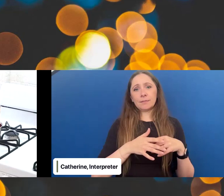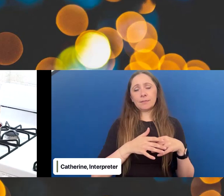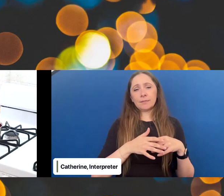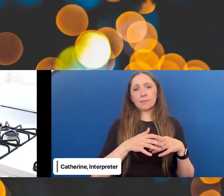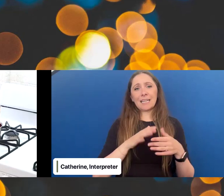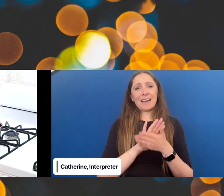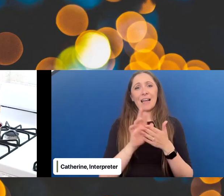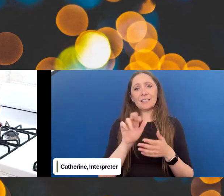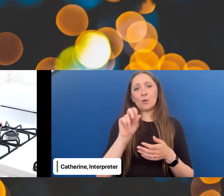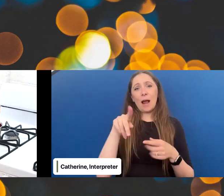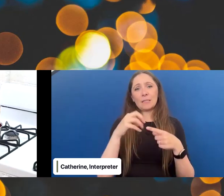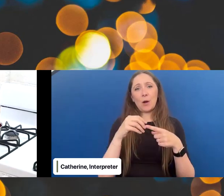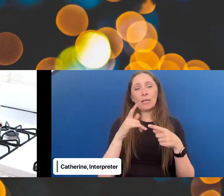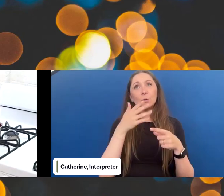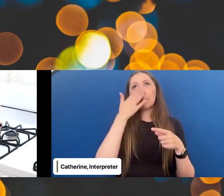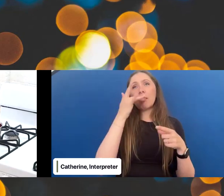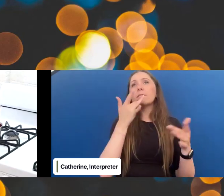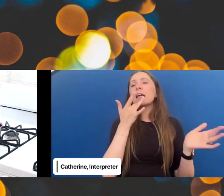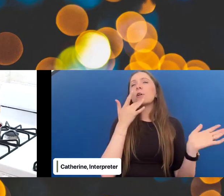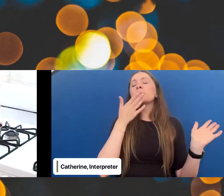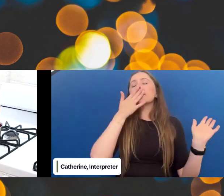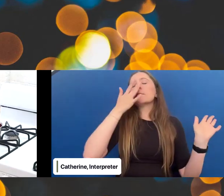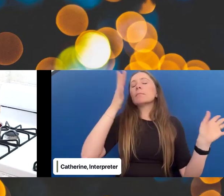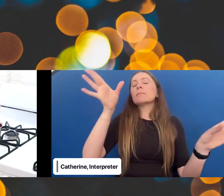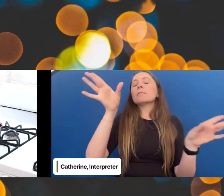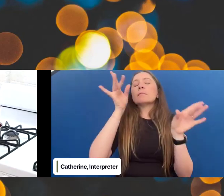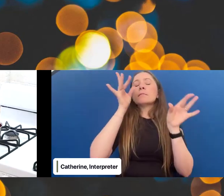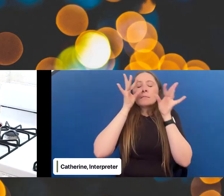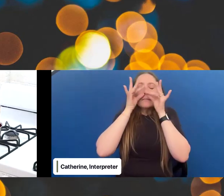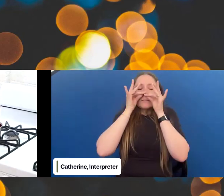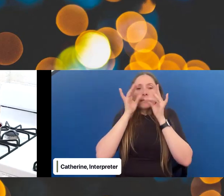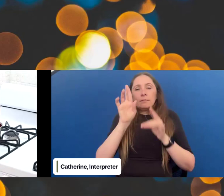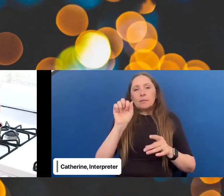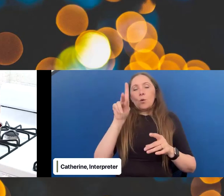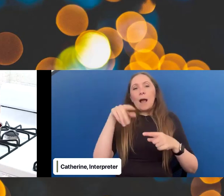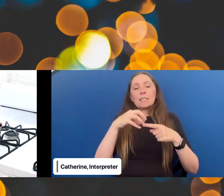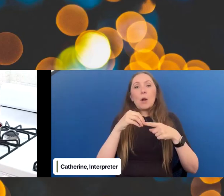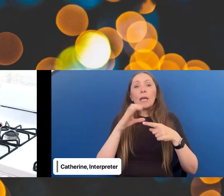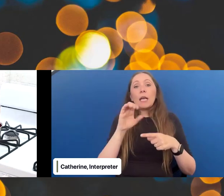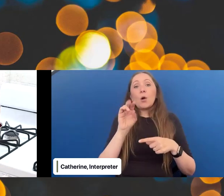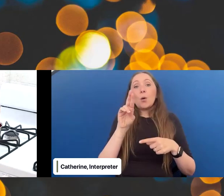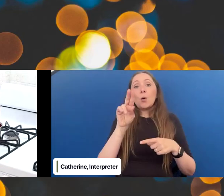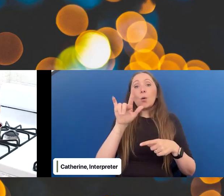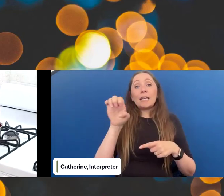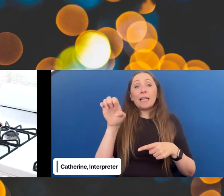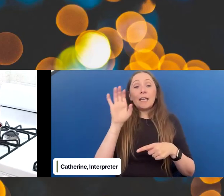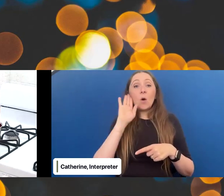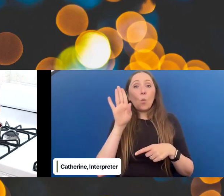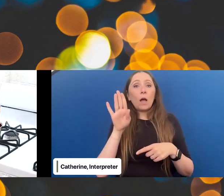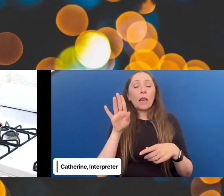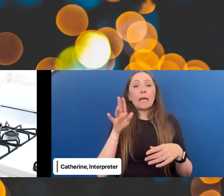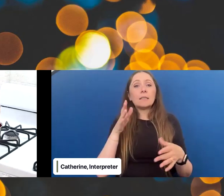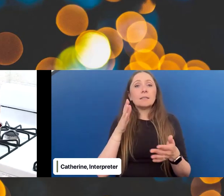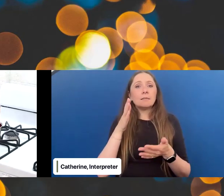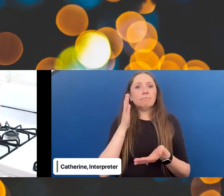raspberry, and hopefully you'd be smelling that raspberry flavor. This raspberry cooling is going to cut the